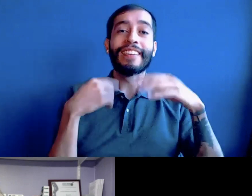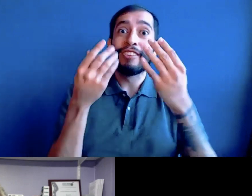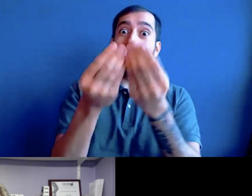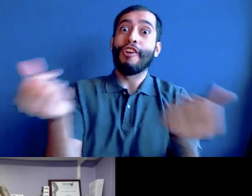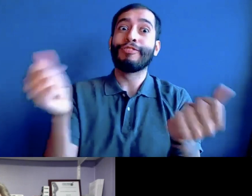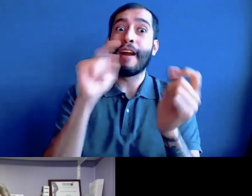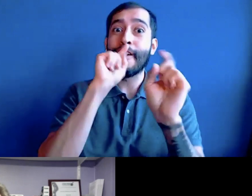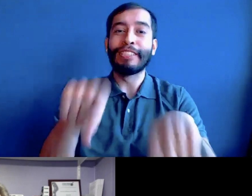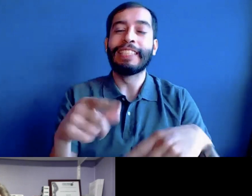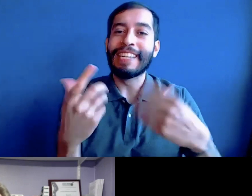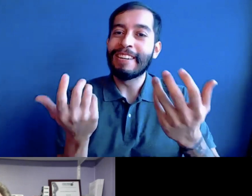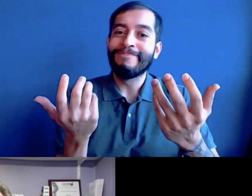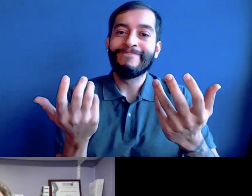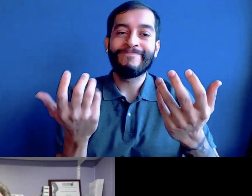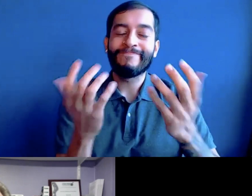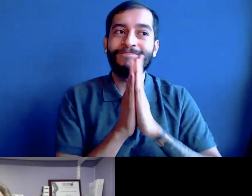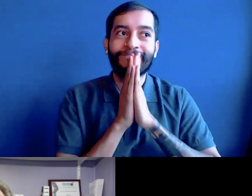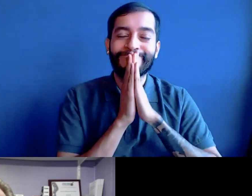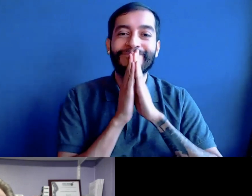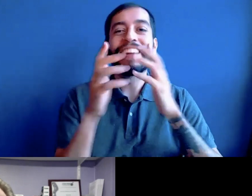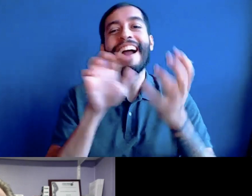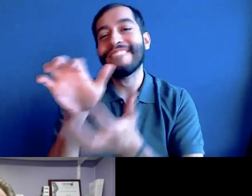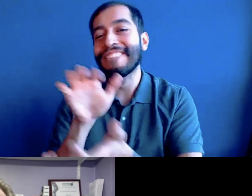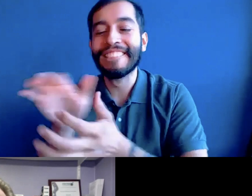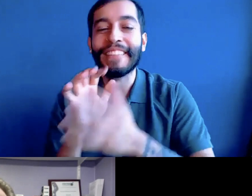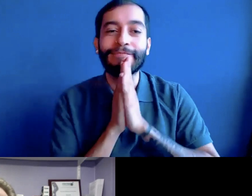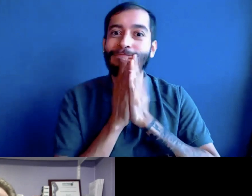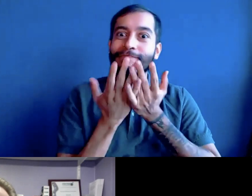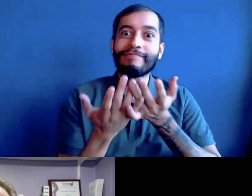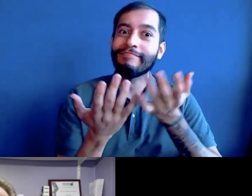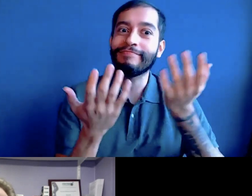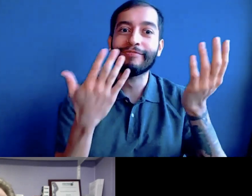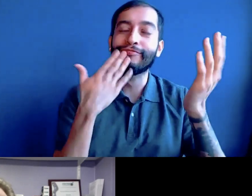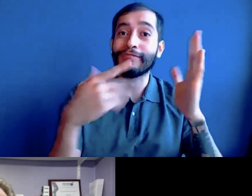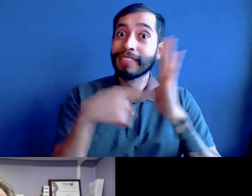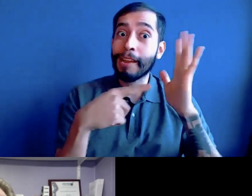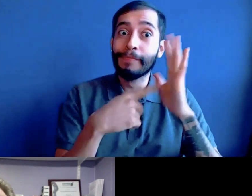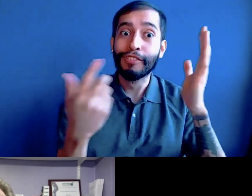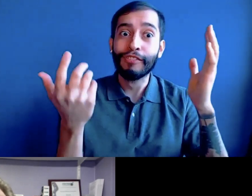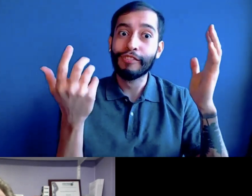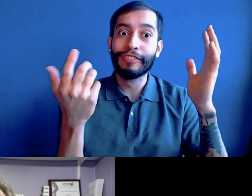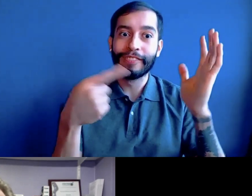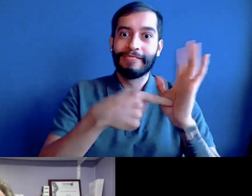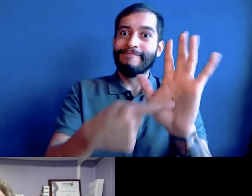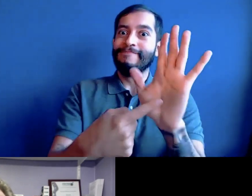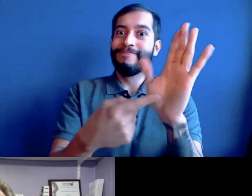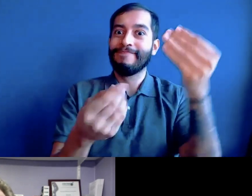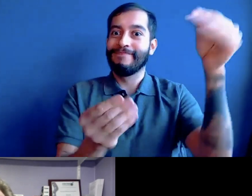No, but like I said, I think you have an example. I think is created in some ways. And I guess I